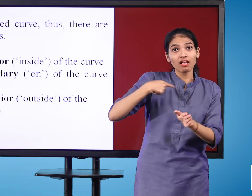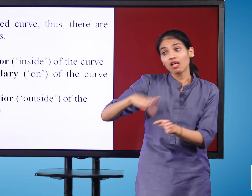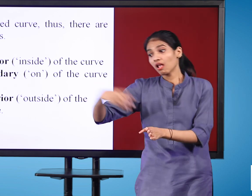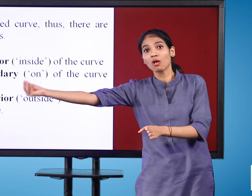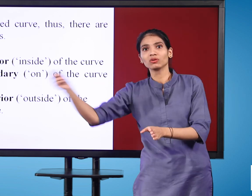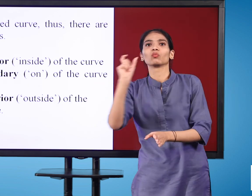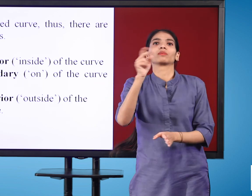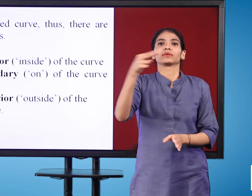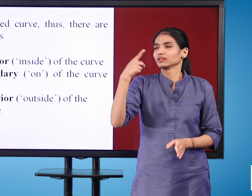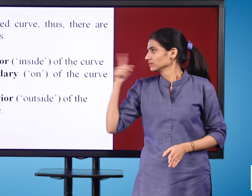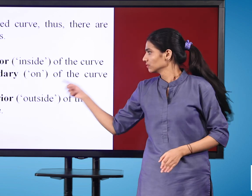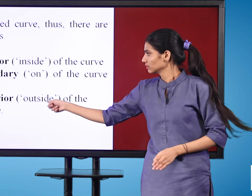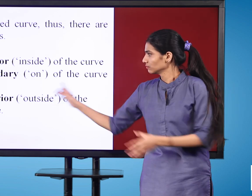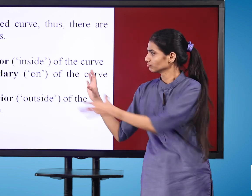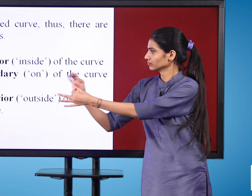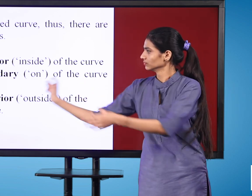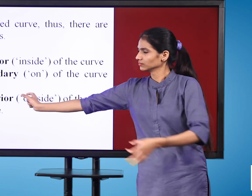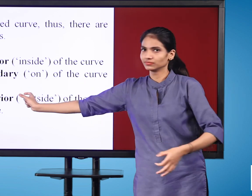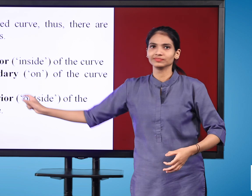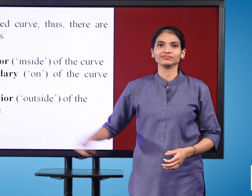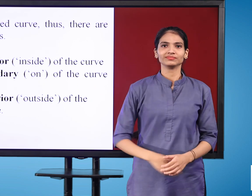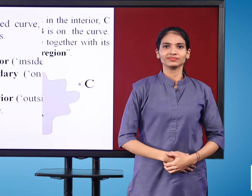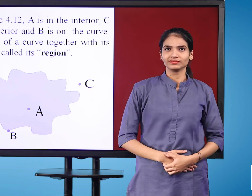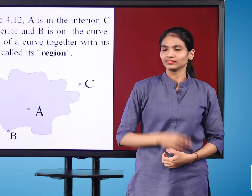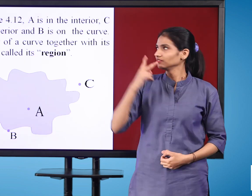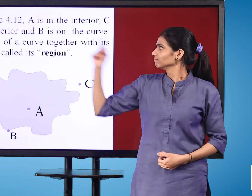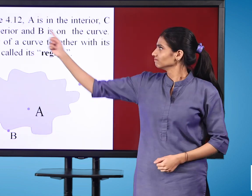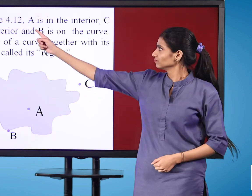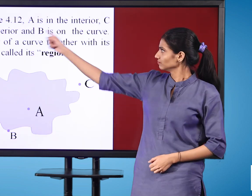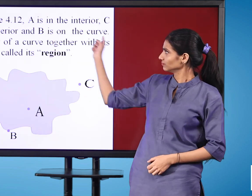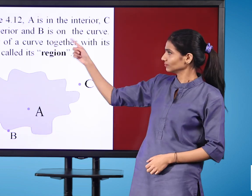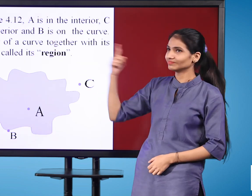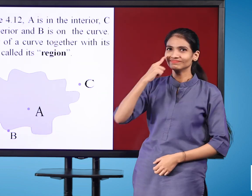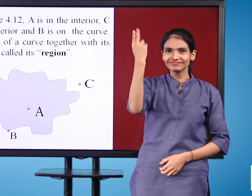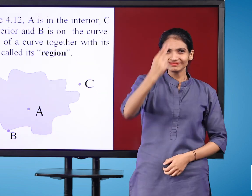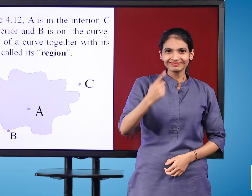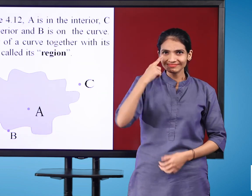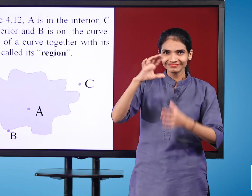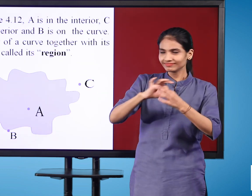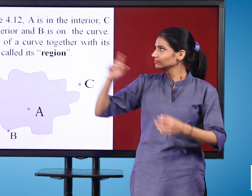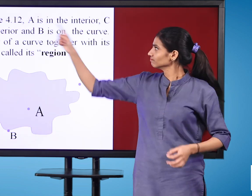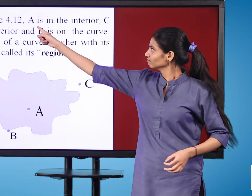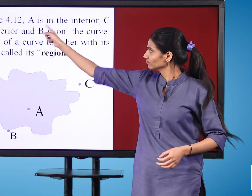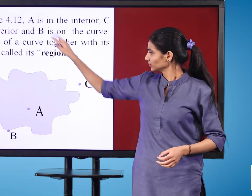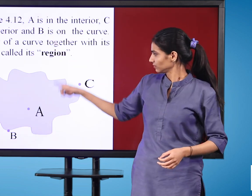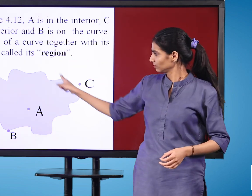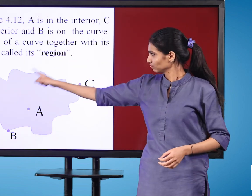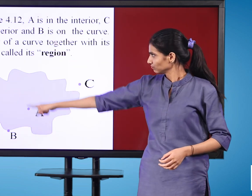outside of the curve. In the figure 4.12 given